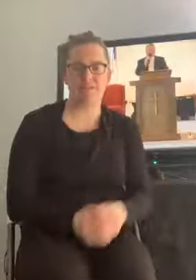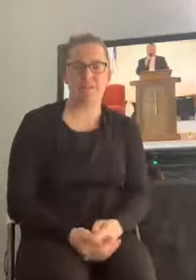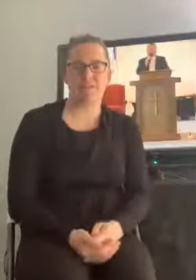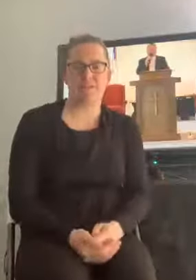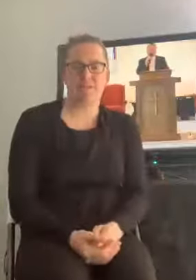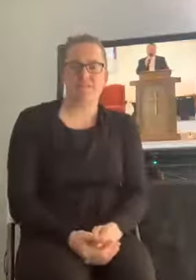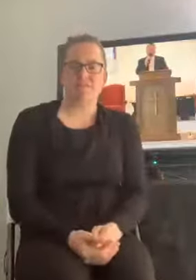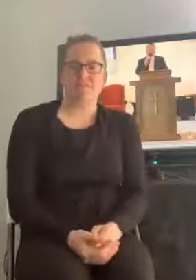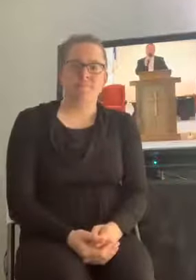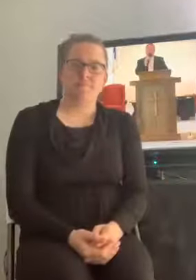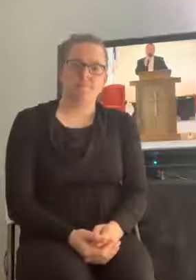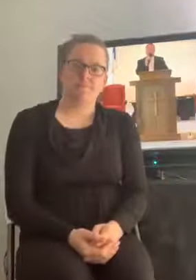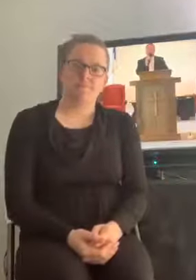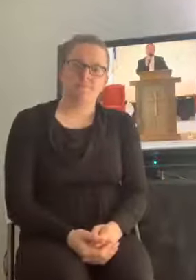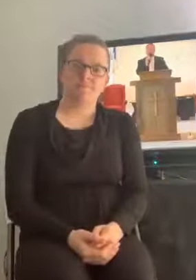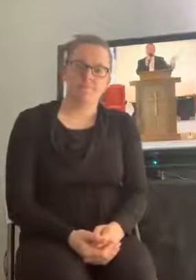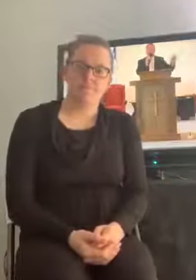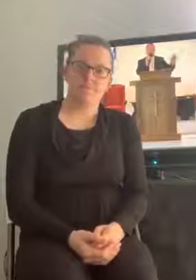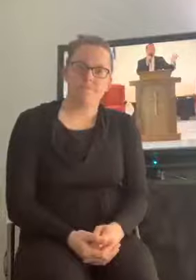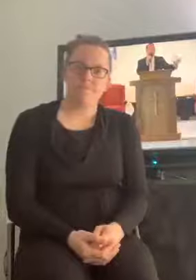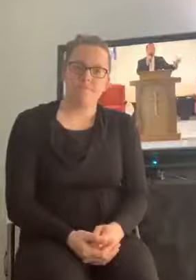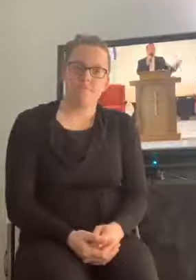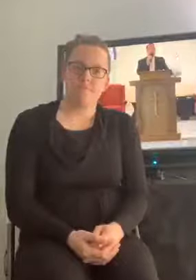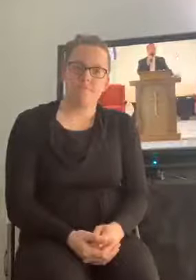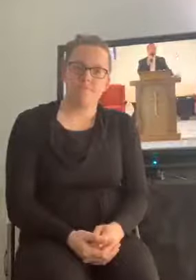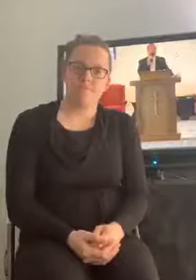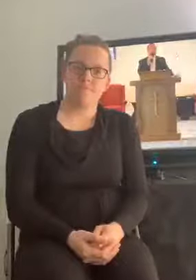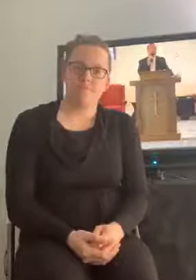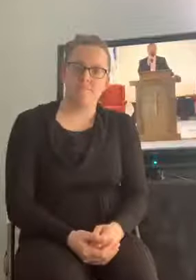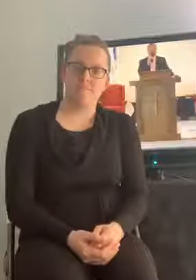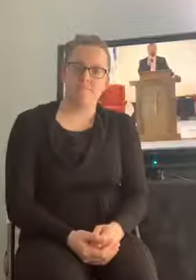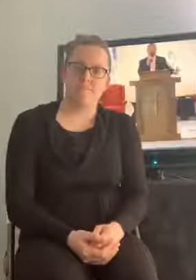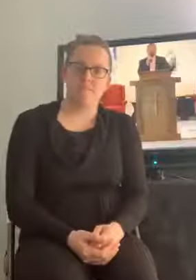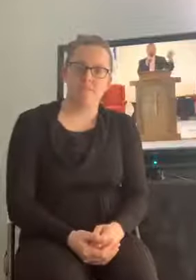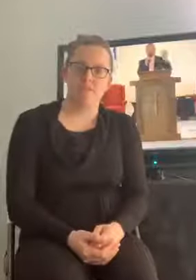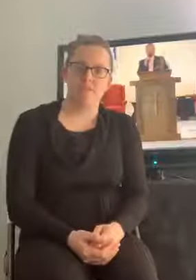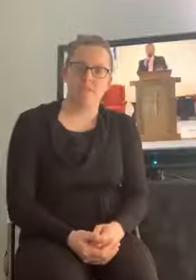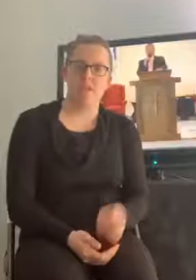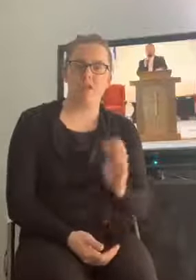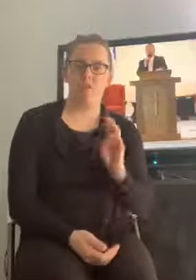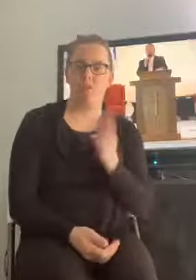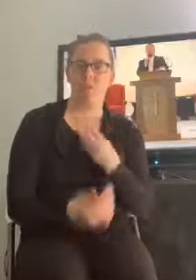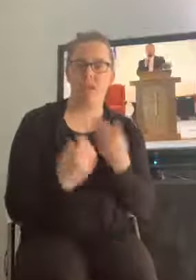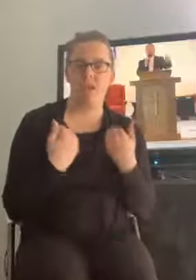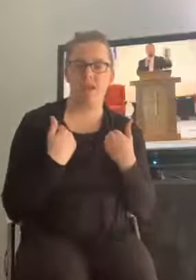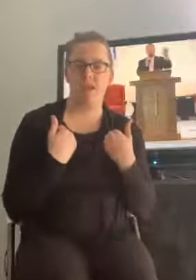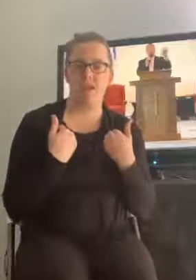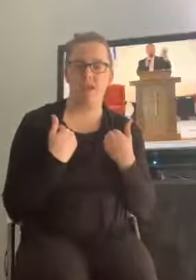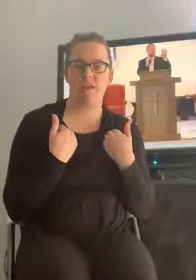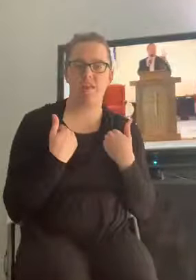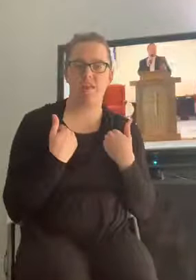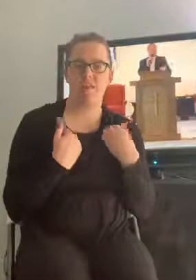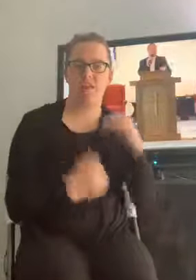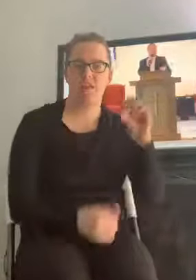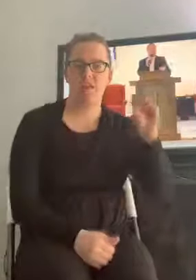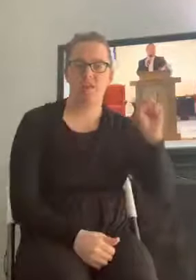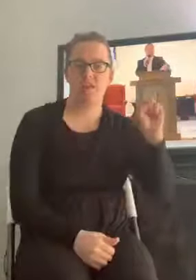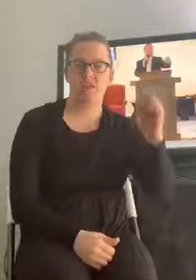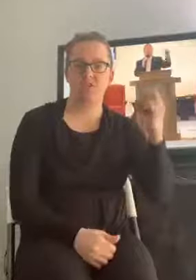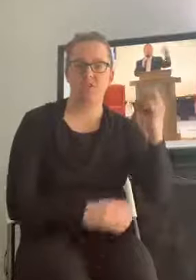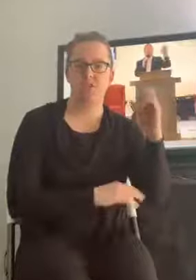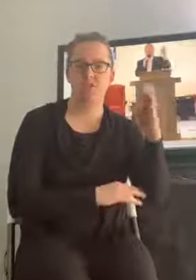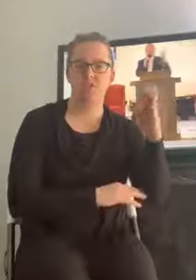Doing what we did last week, we have to observe social distancing, and this is the part of the service that drives me the most